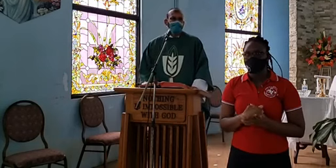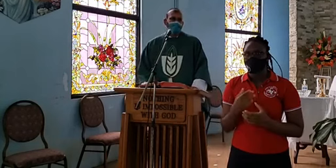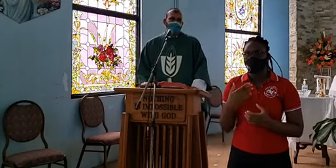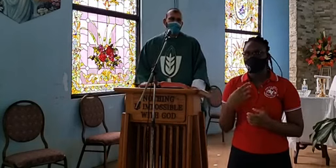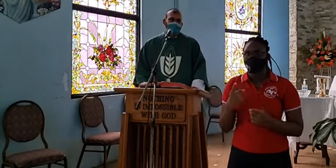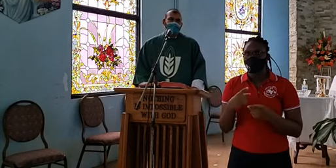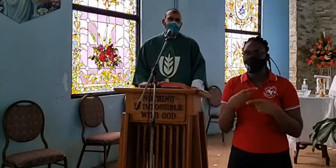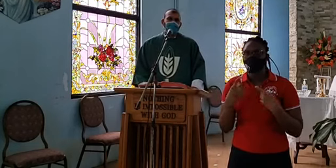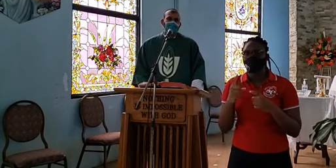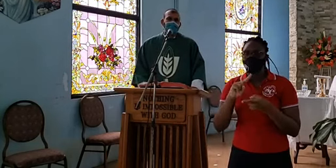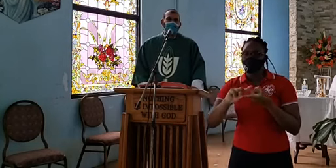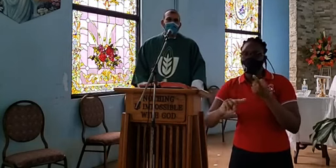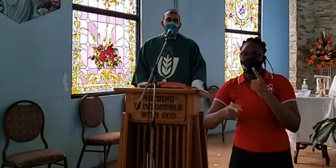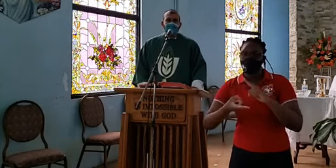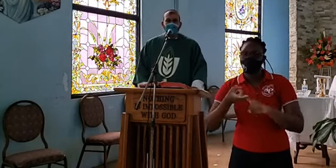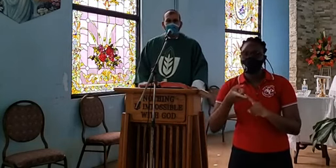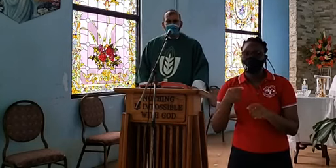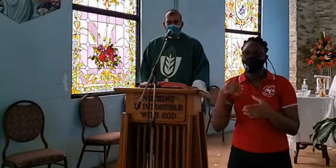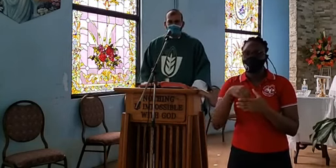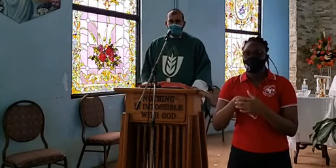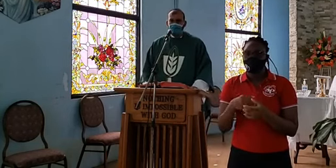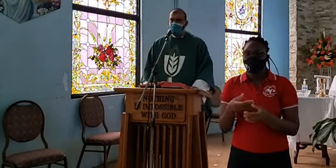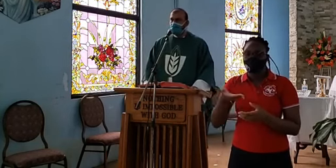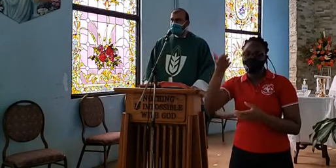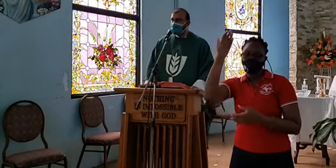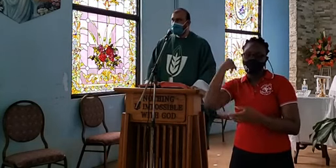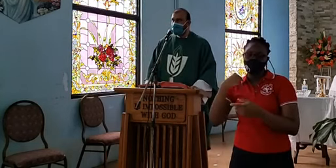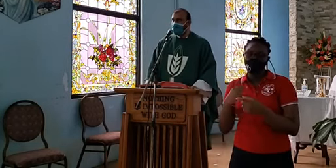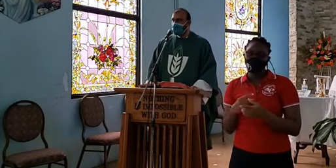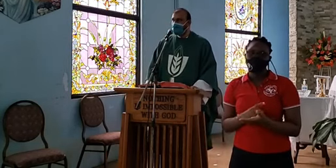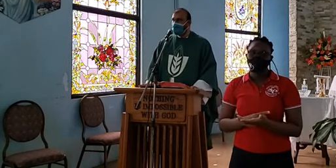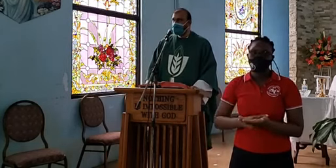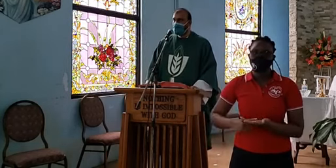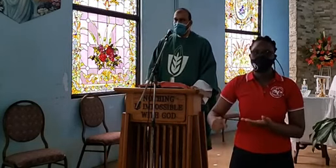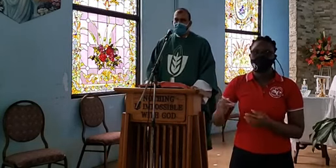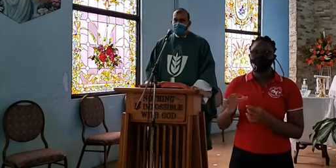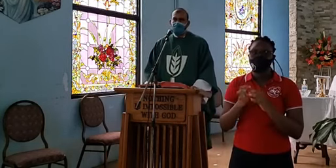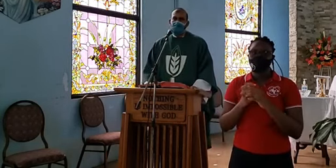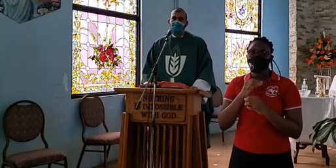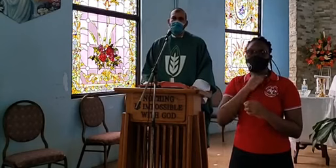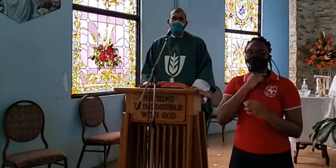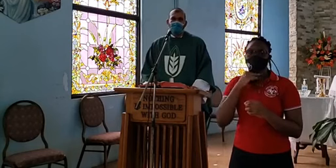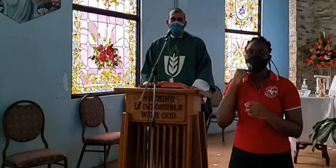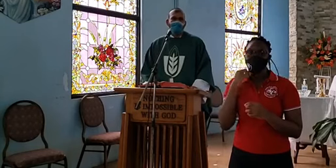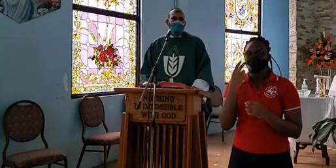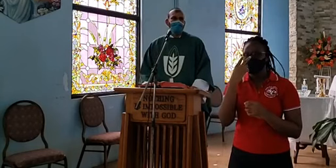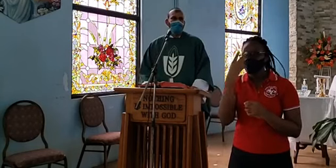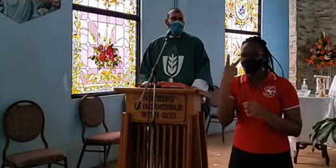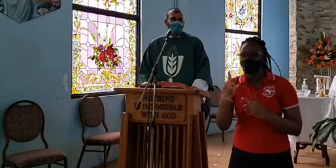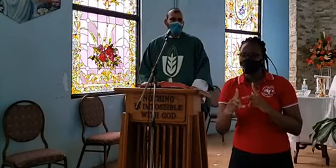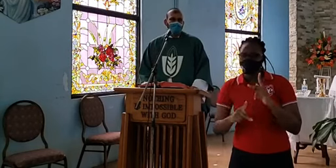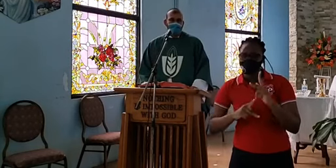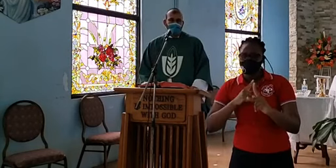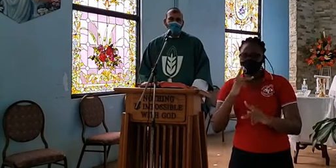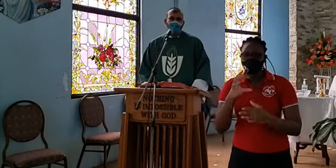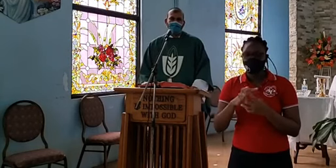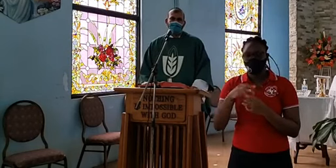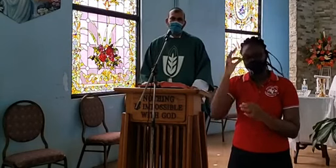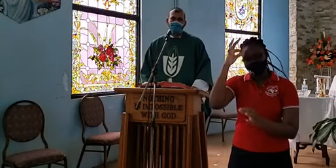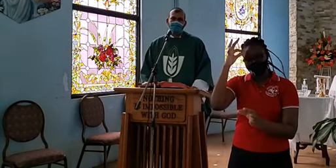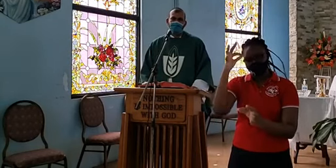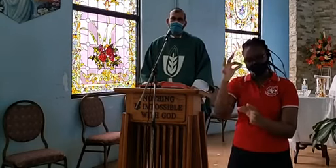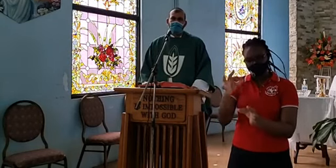My dear friends, in last week's Gospel, we see people of